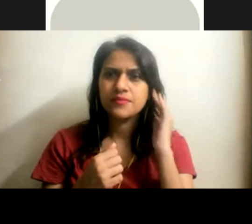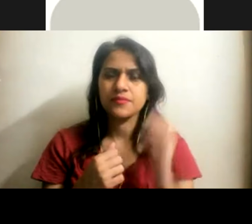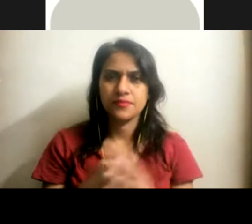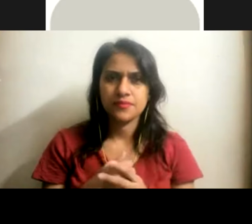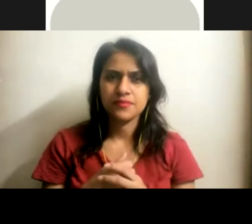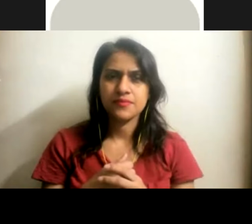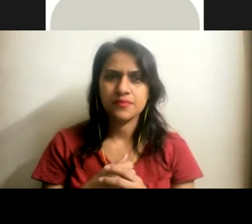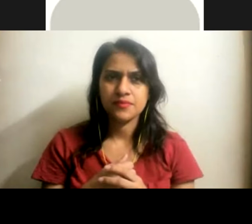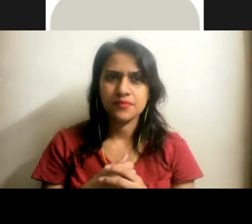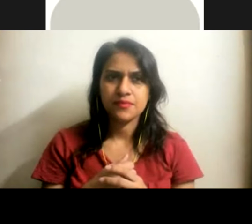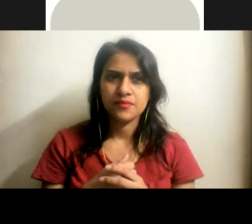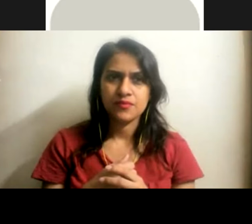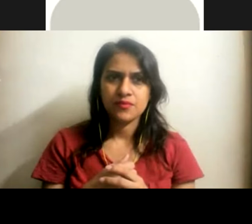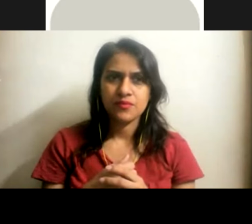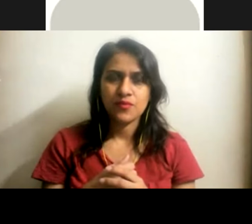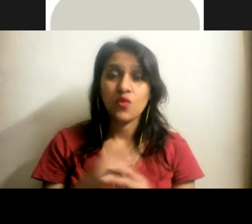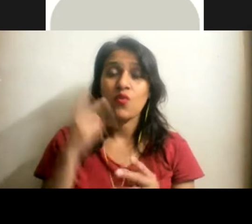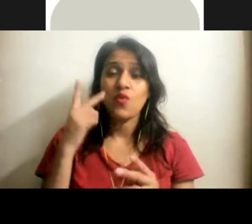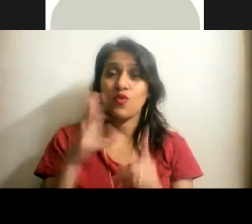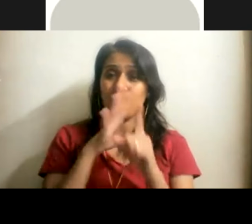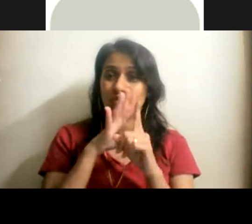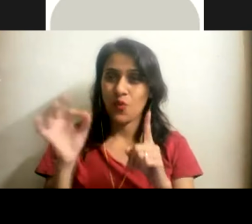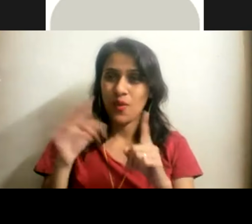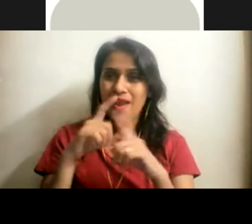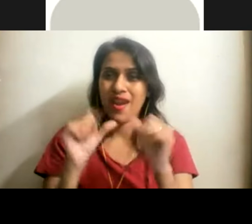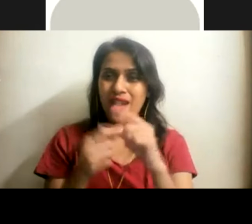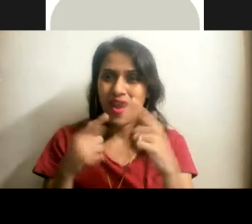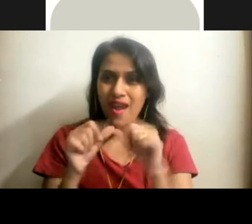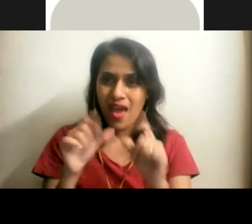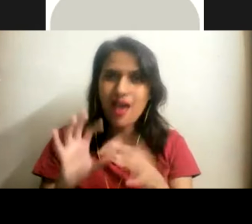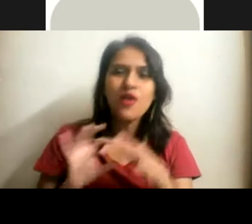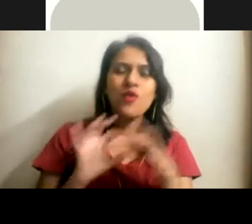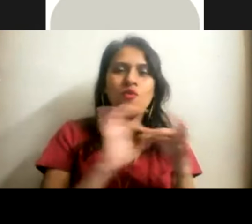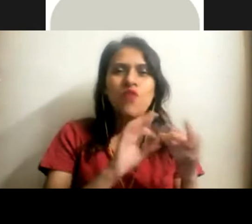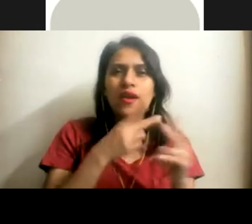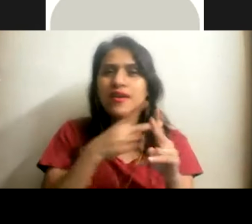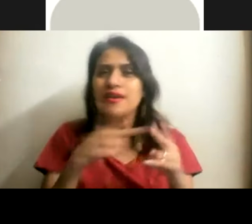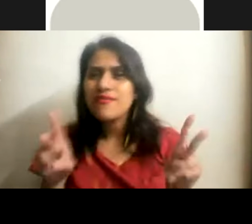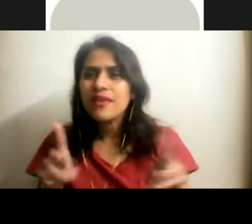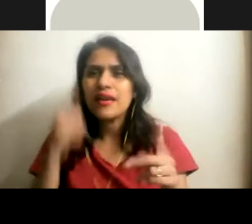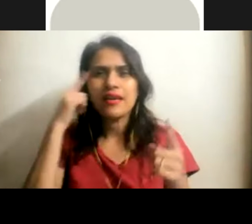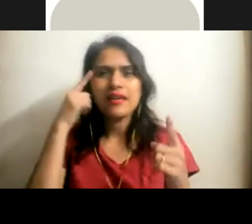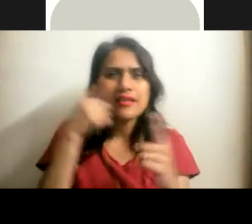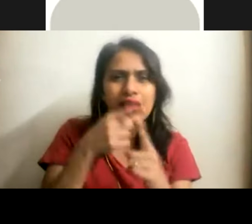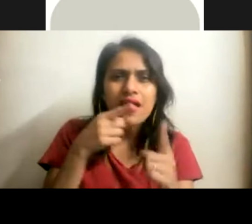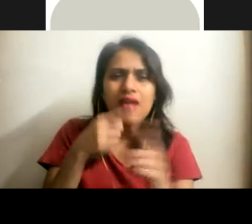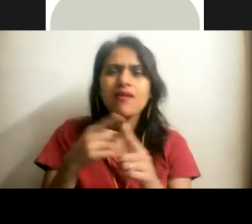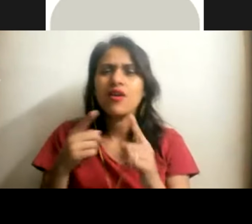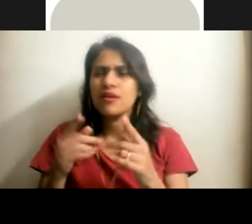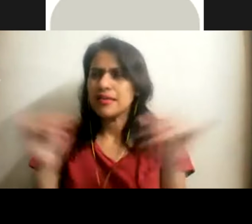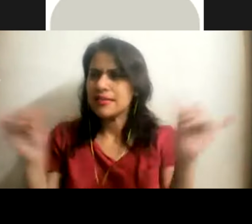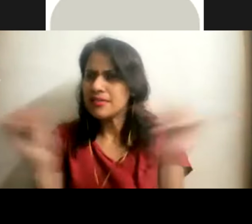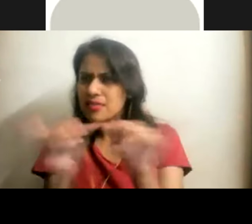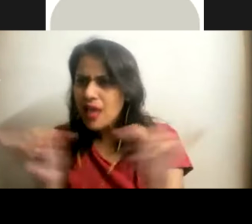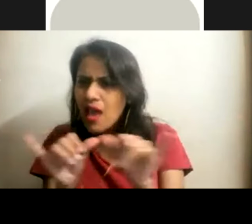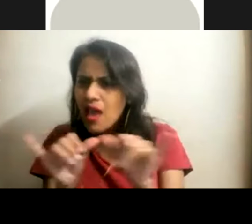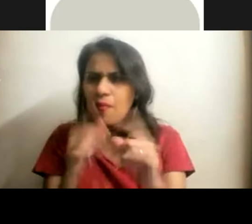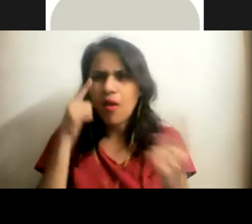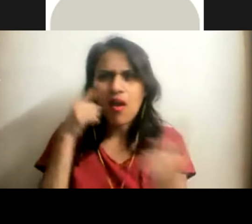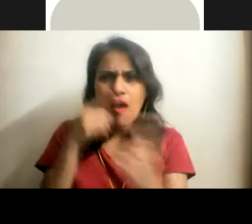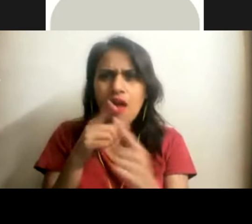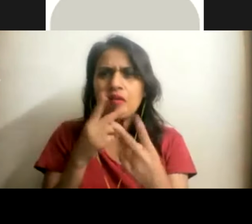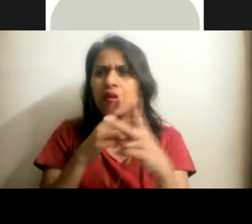when you are reading the data, you'll code it for different themes, you'll identify different common themes across the